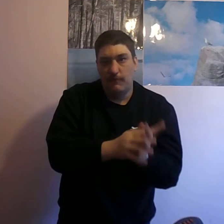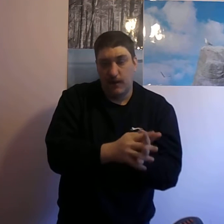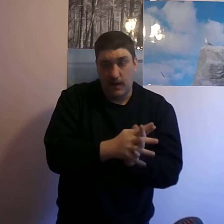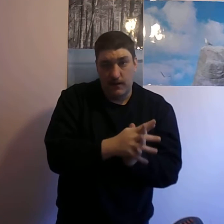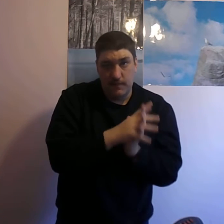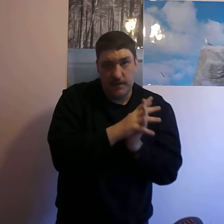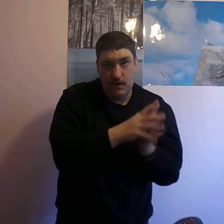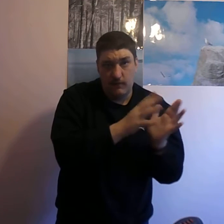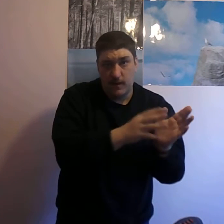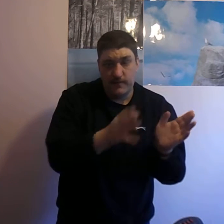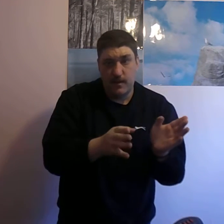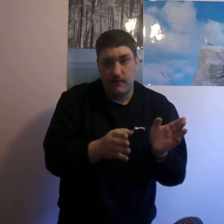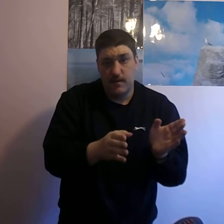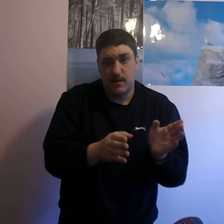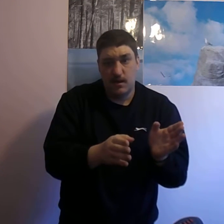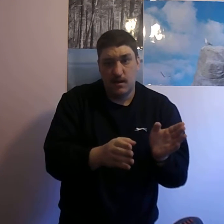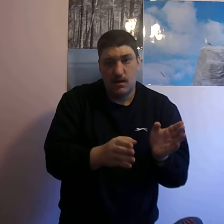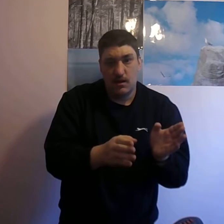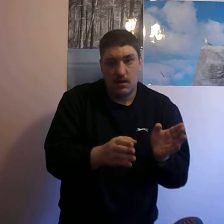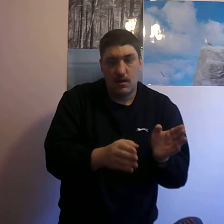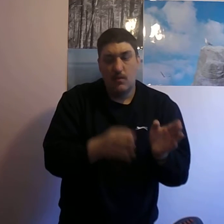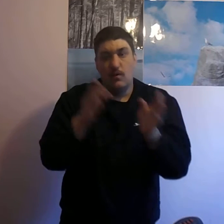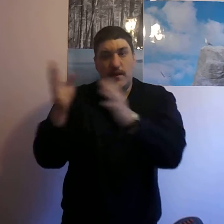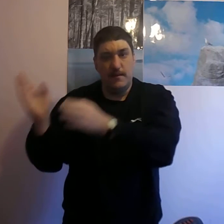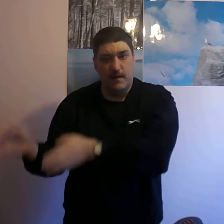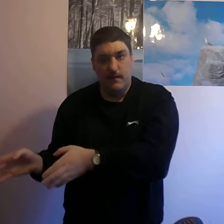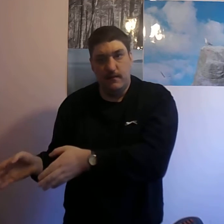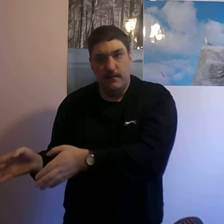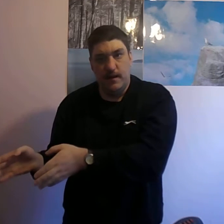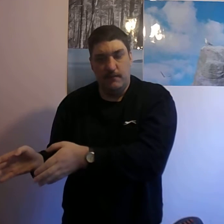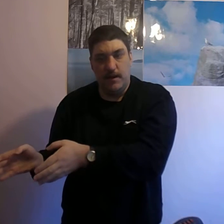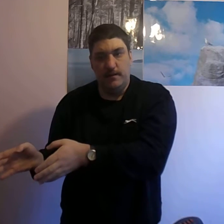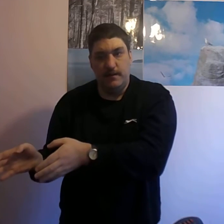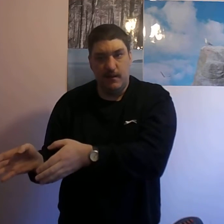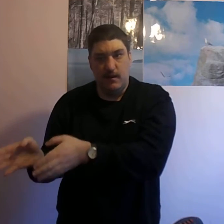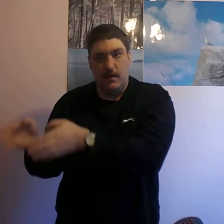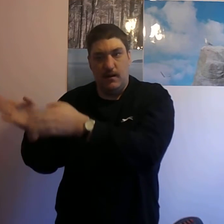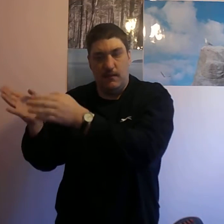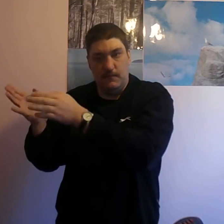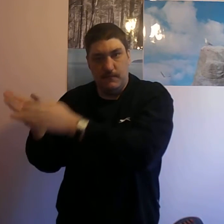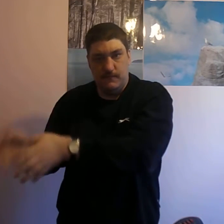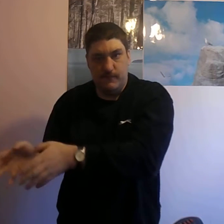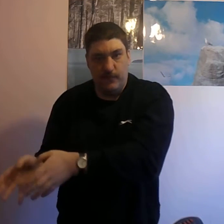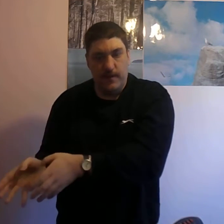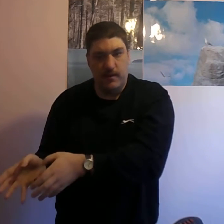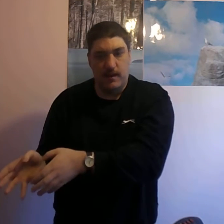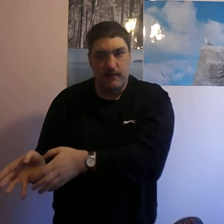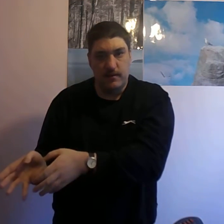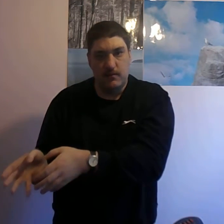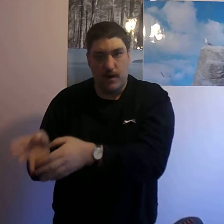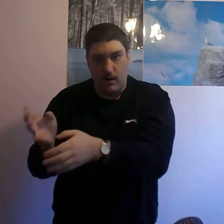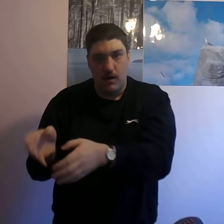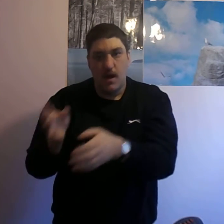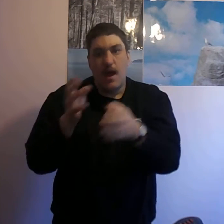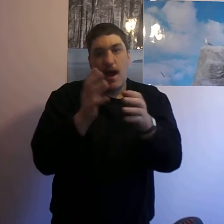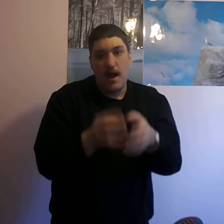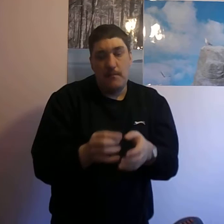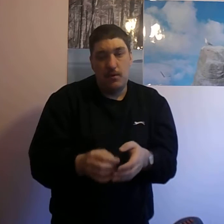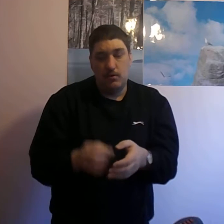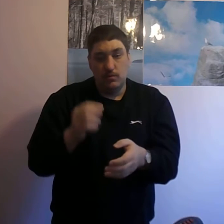Half-Life, made the Half-Life series. Well, they made this series as well, and Portal 1